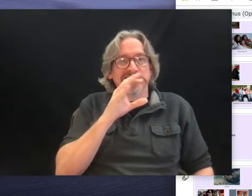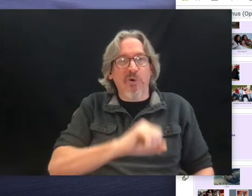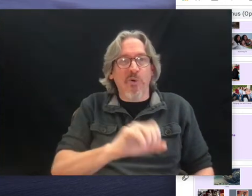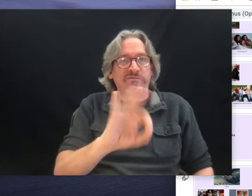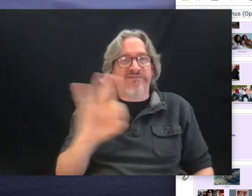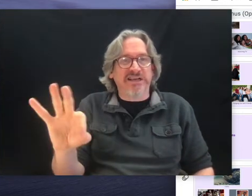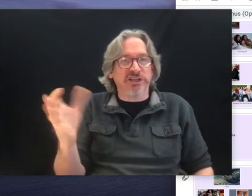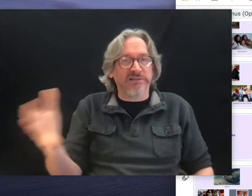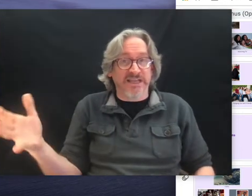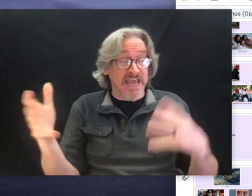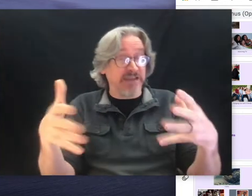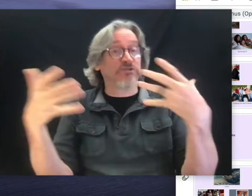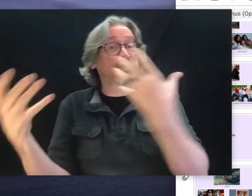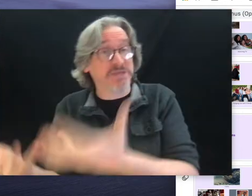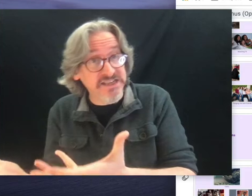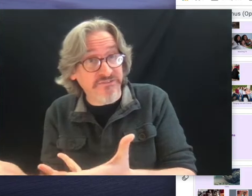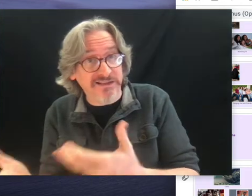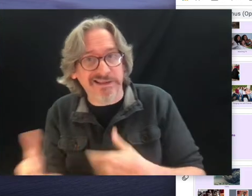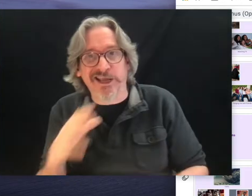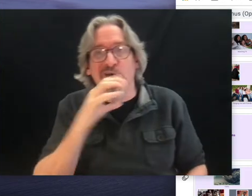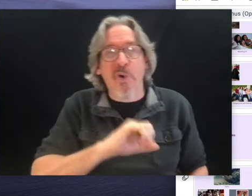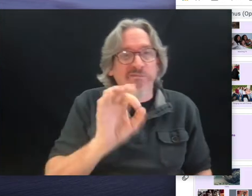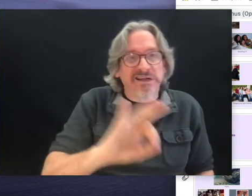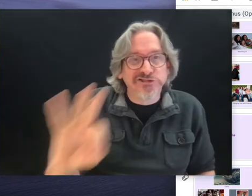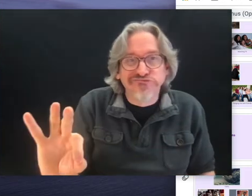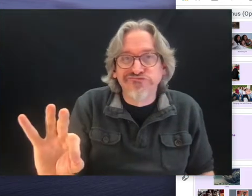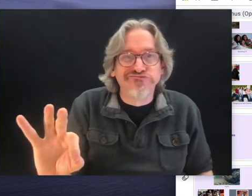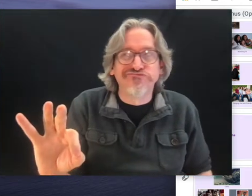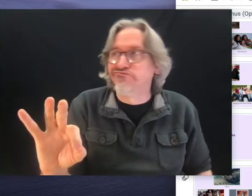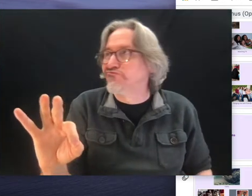things. Old-fashioned things. And if you're specific, like,